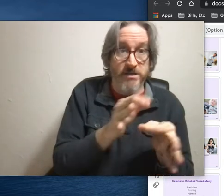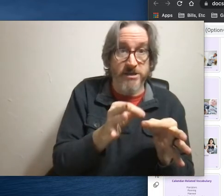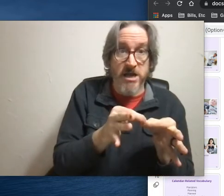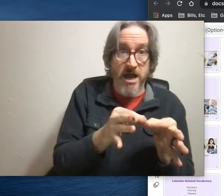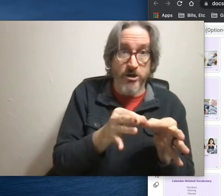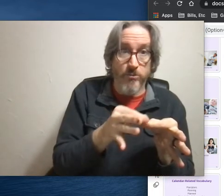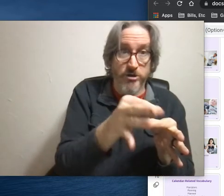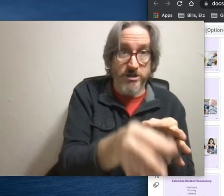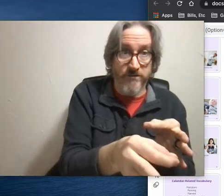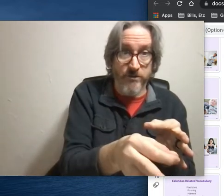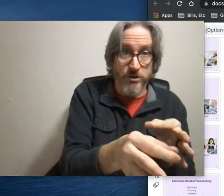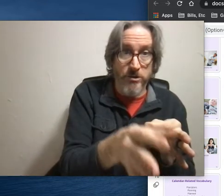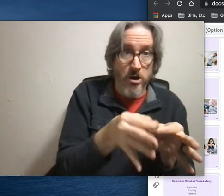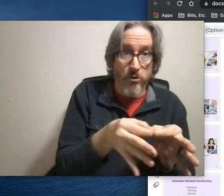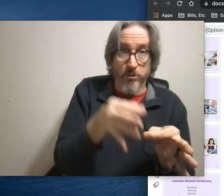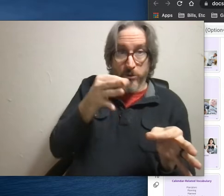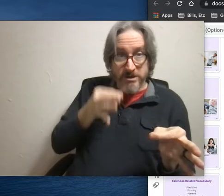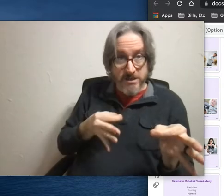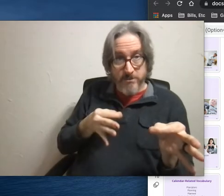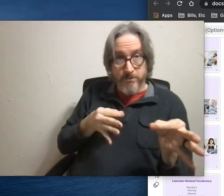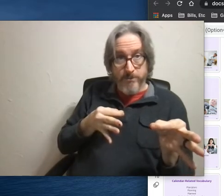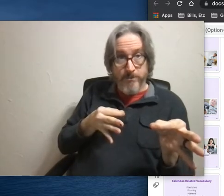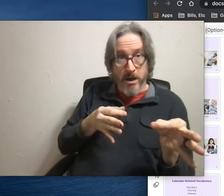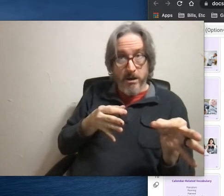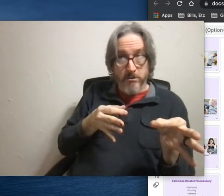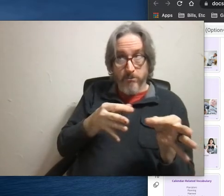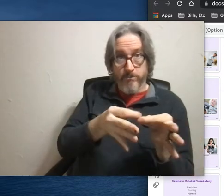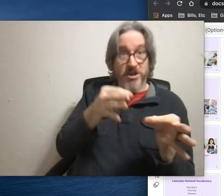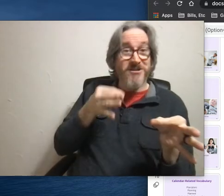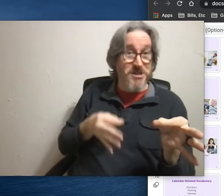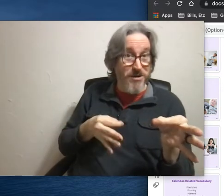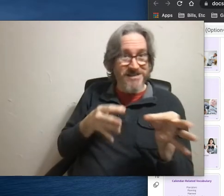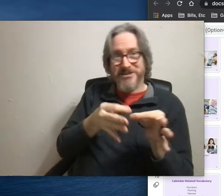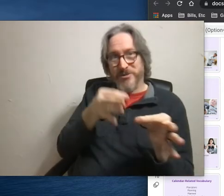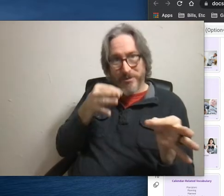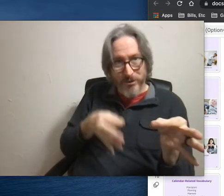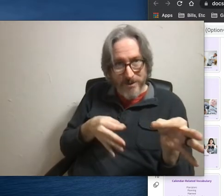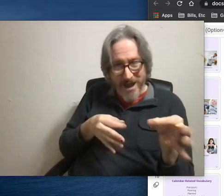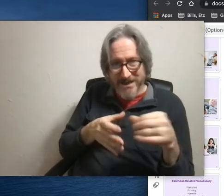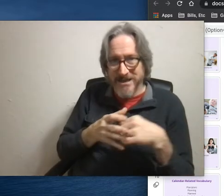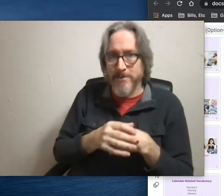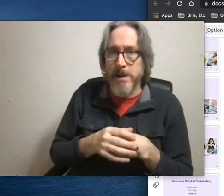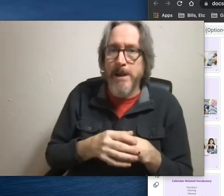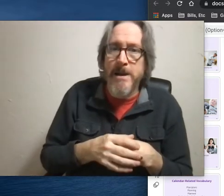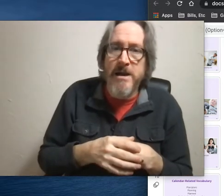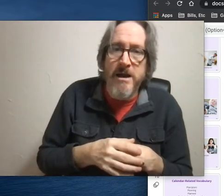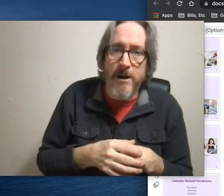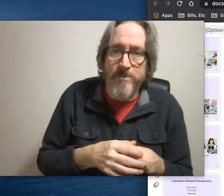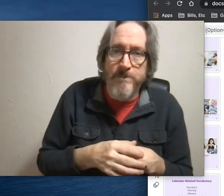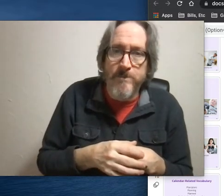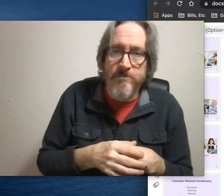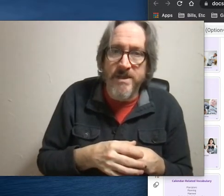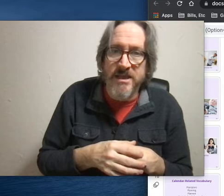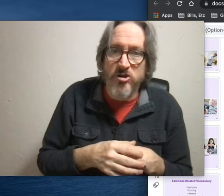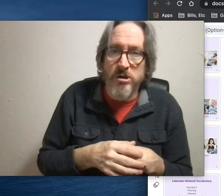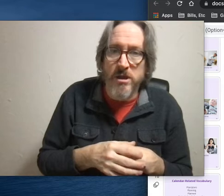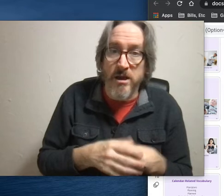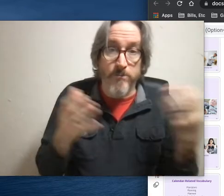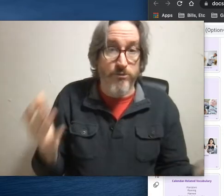stay where it is, and you push it to the future. Or you pull it to the present, or pull it back in time.